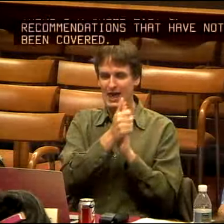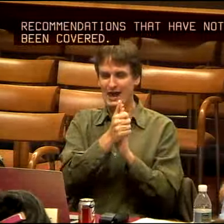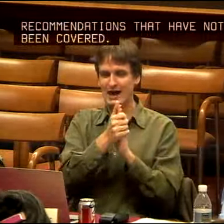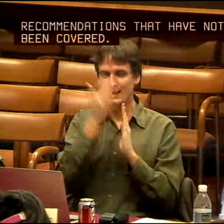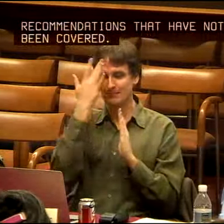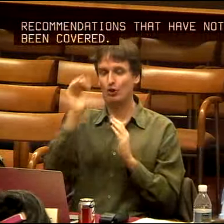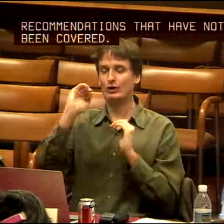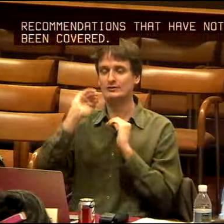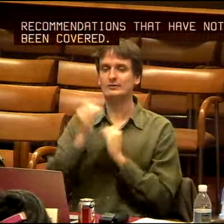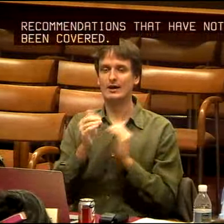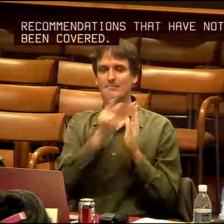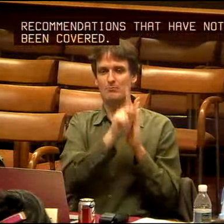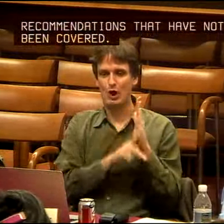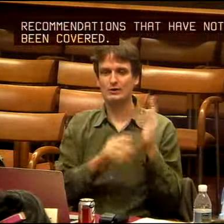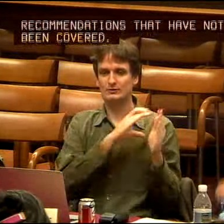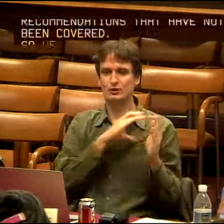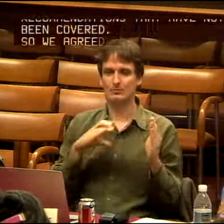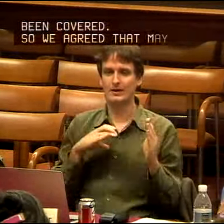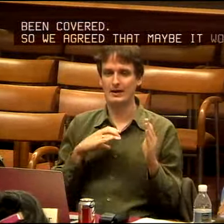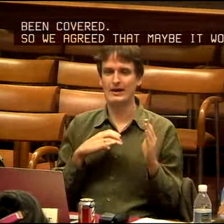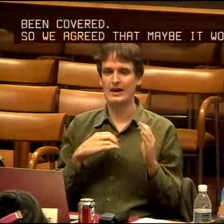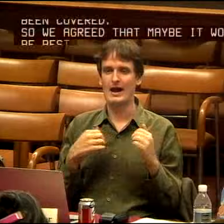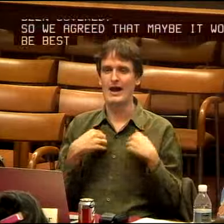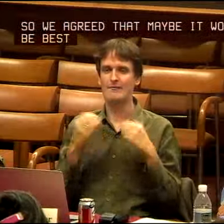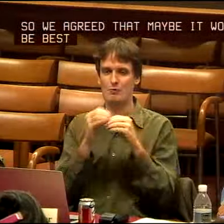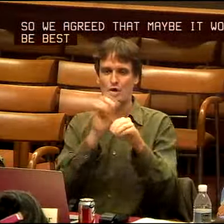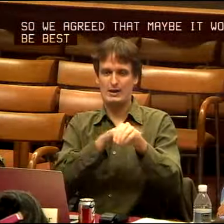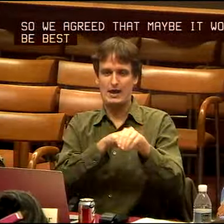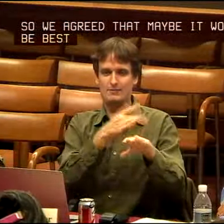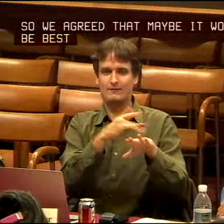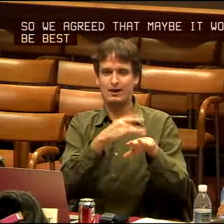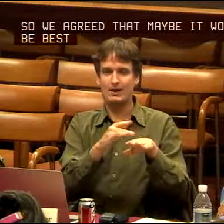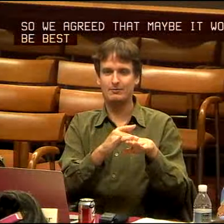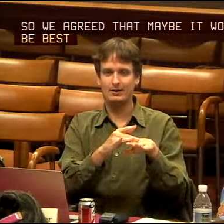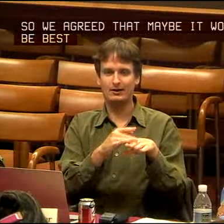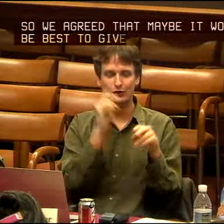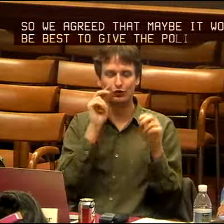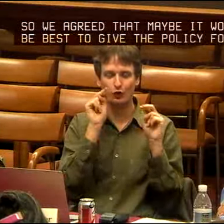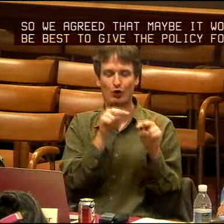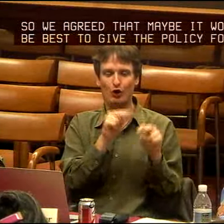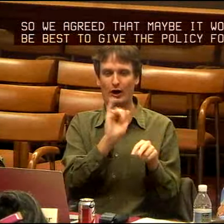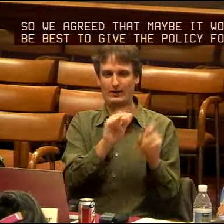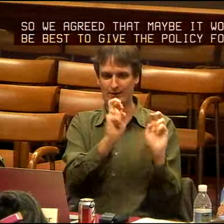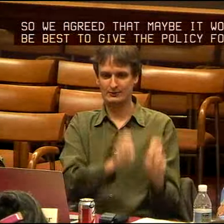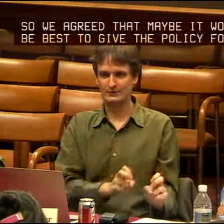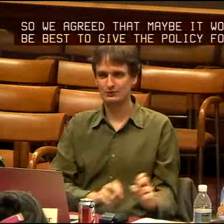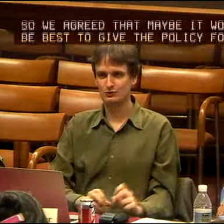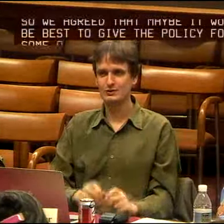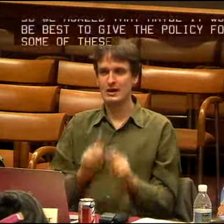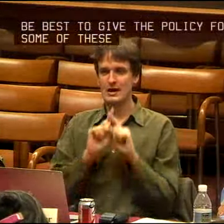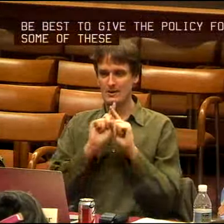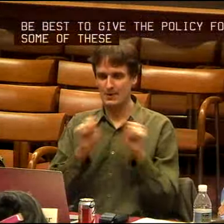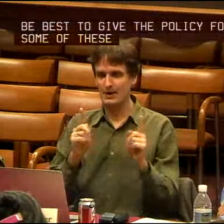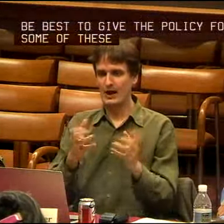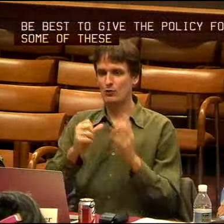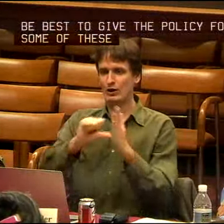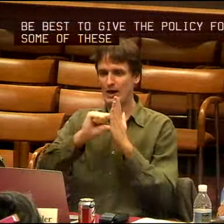give the policy folks some of these because they have more time available to look at those particular